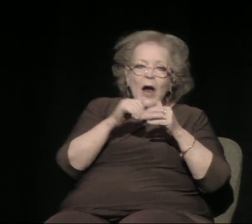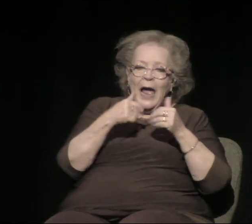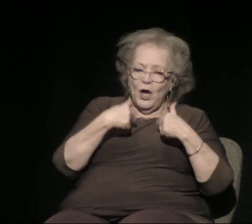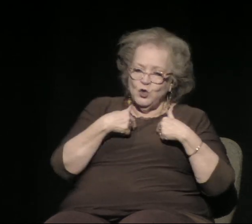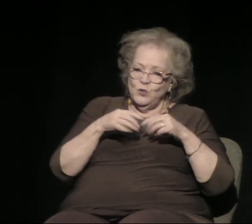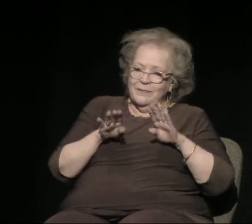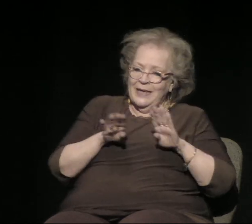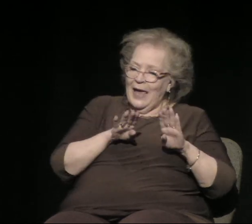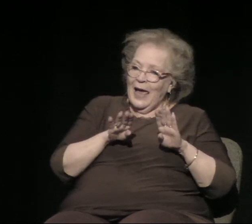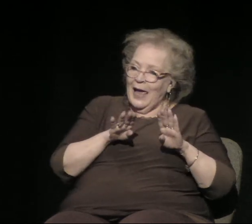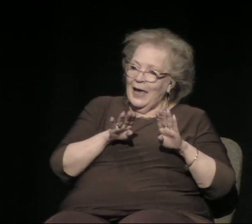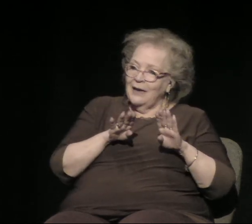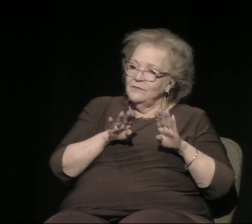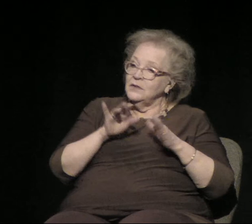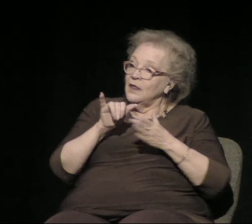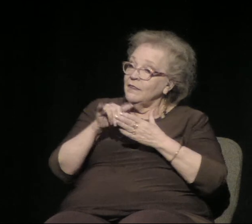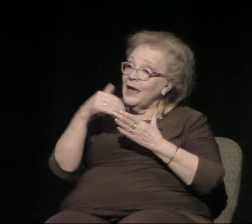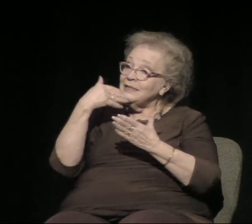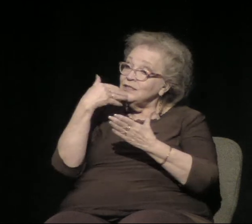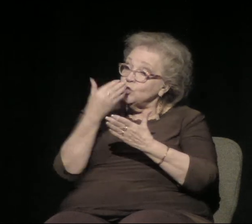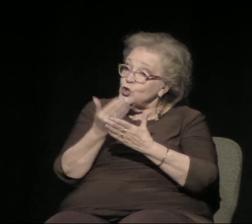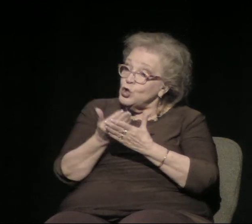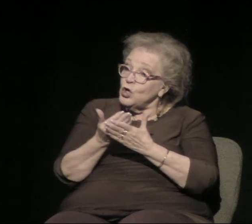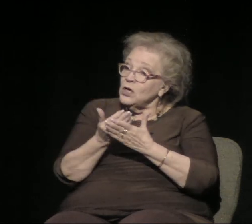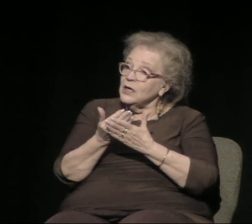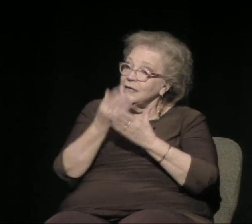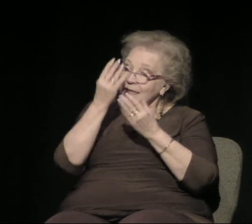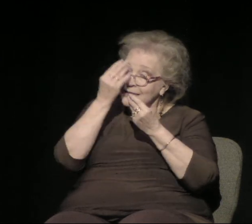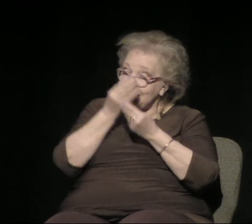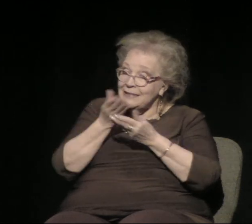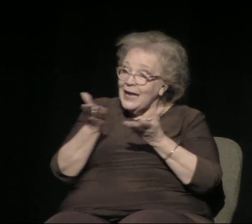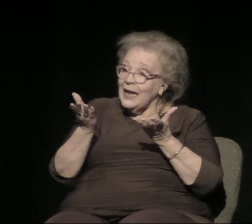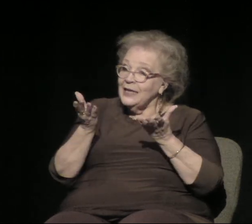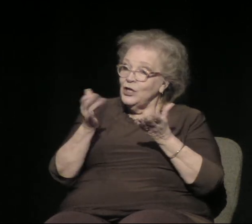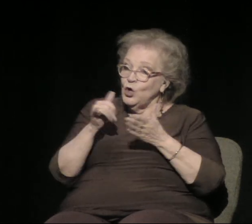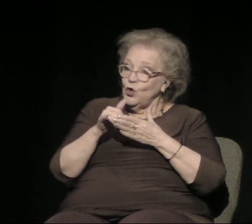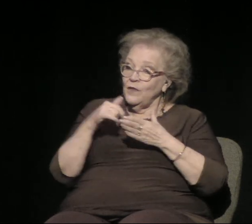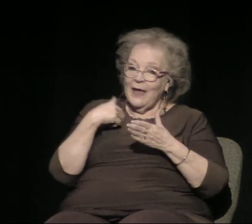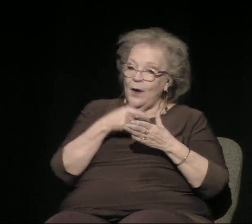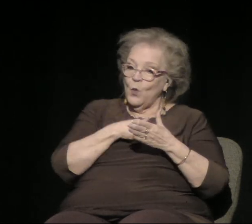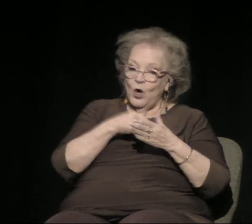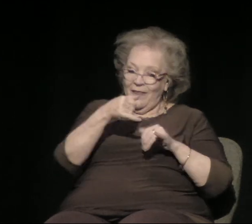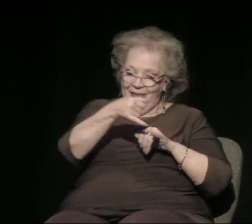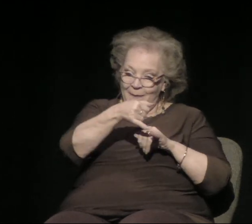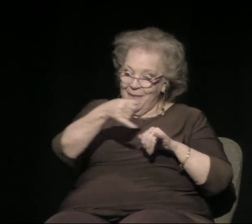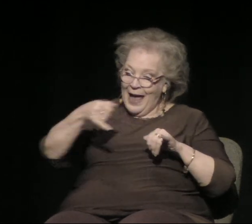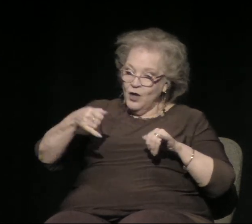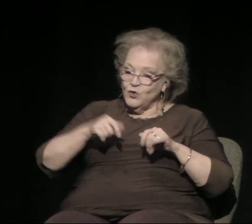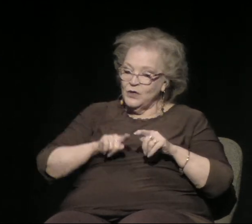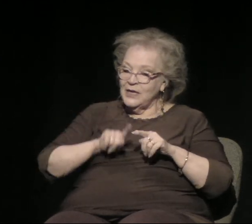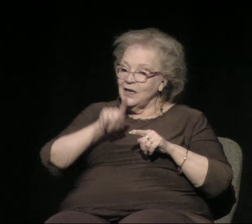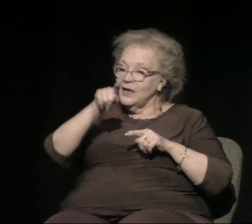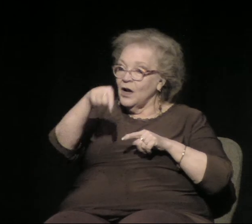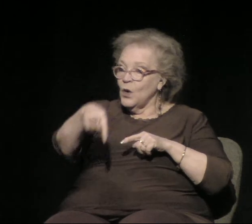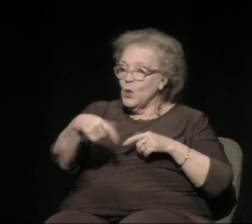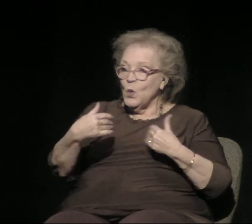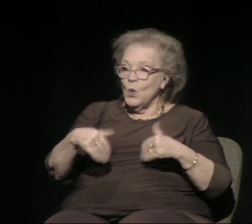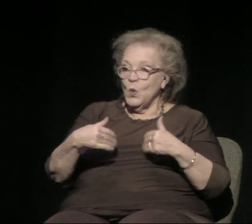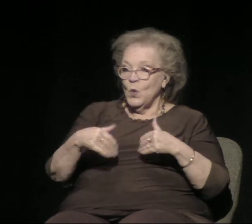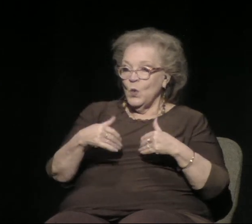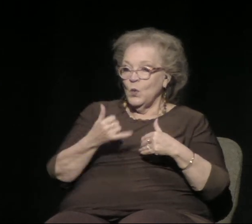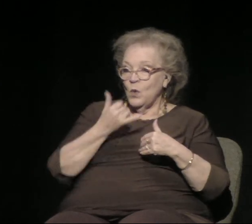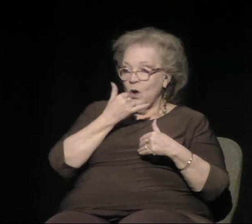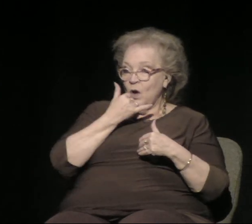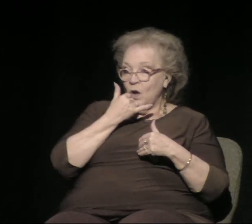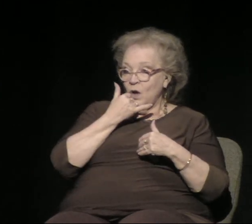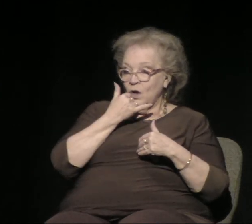it's good. It is telling you that you're out of bounds. Your inner world is informing your